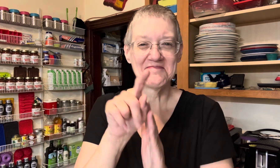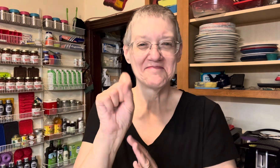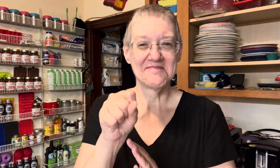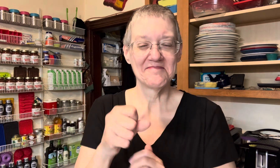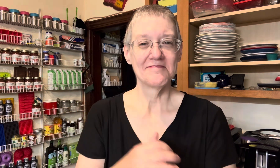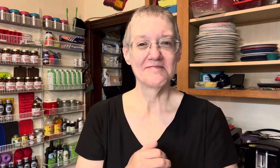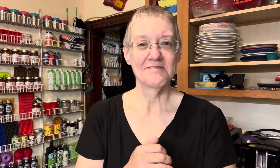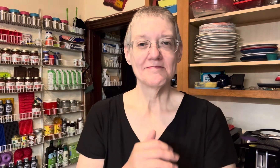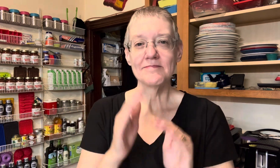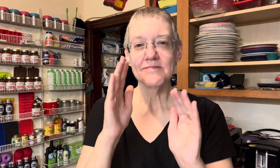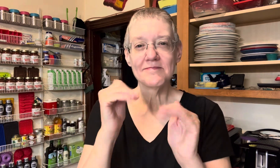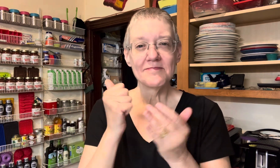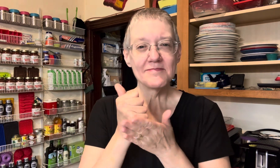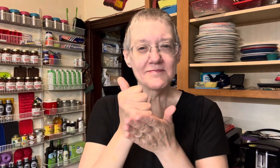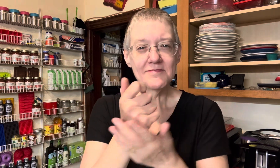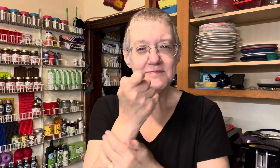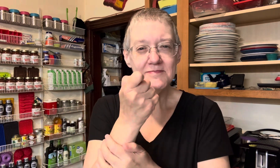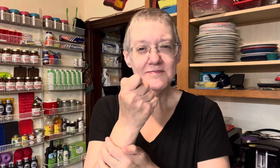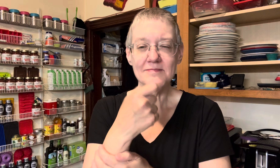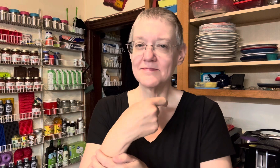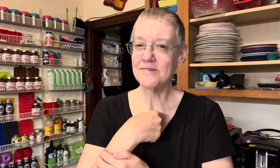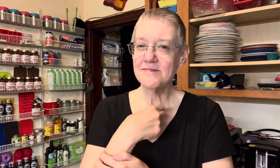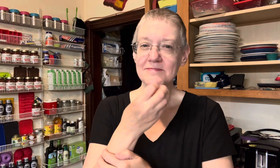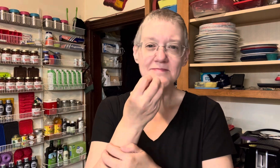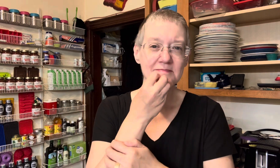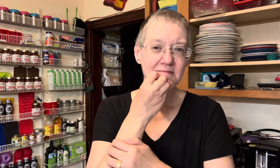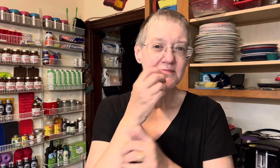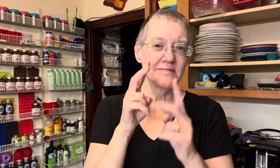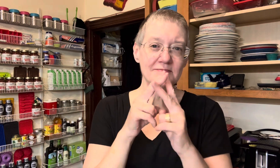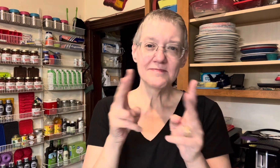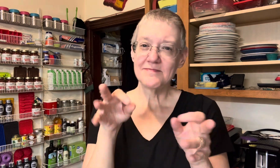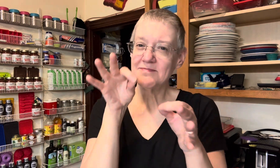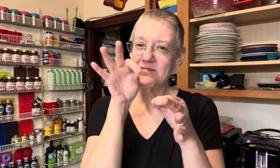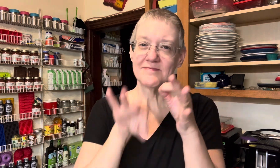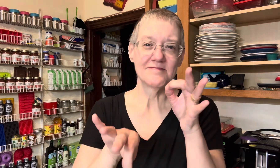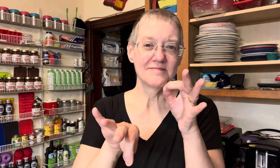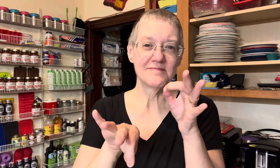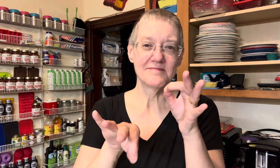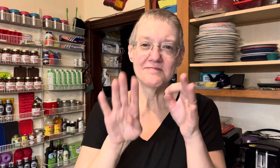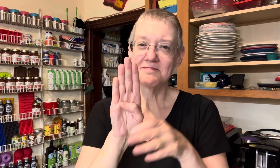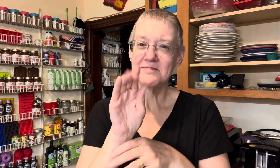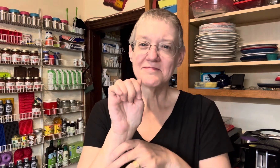that for this video to show you. I hope that helps you a little bit. I eat very simply.